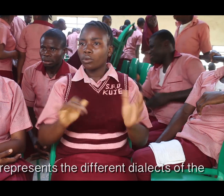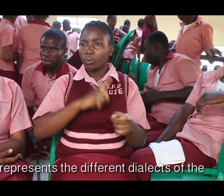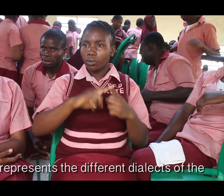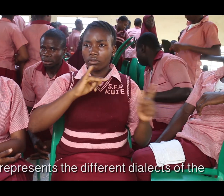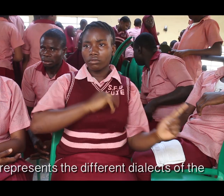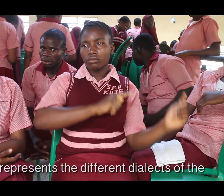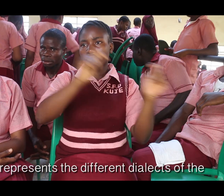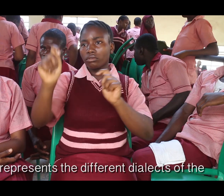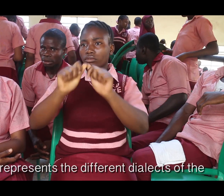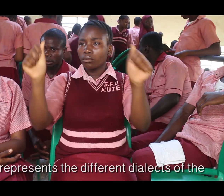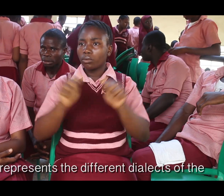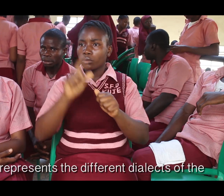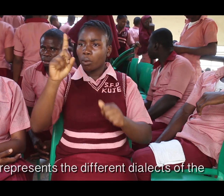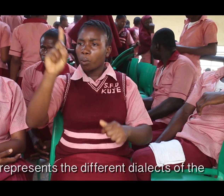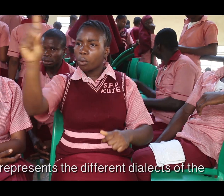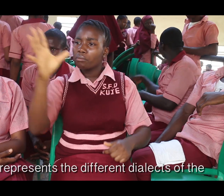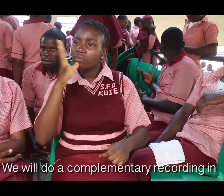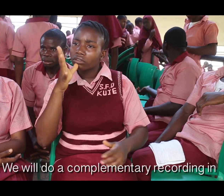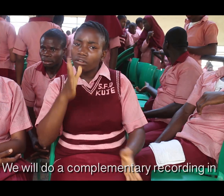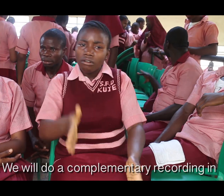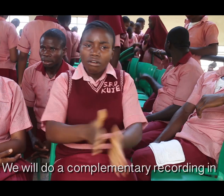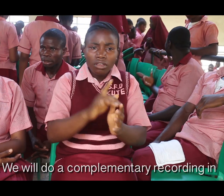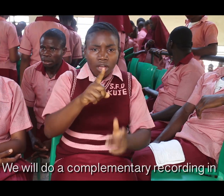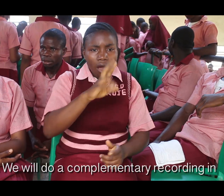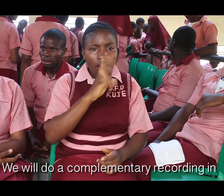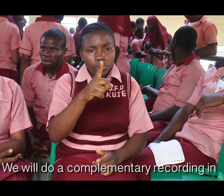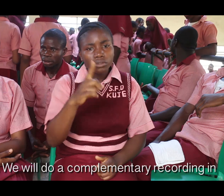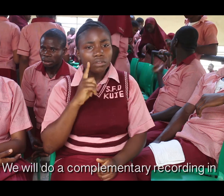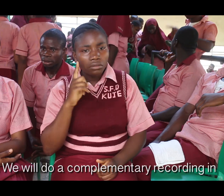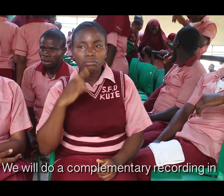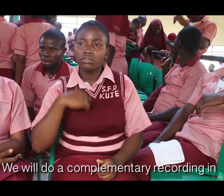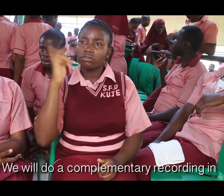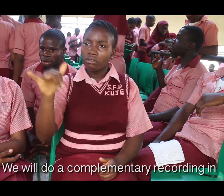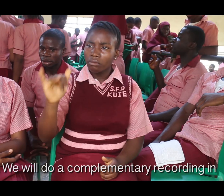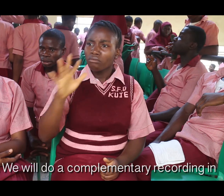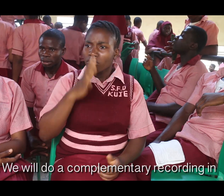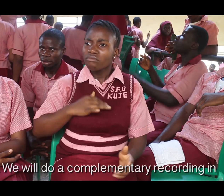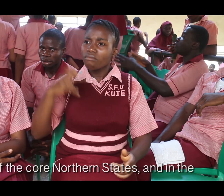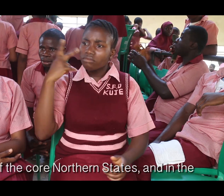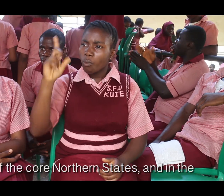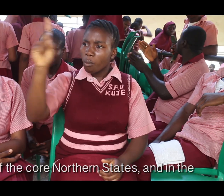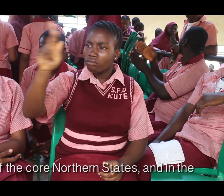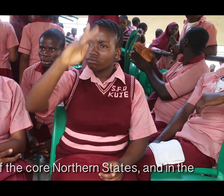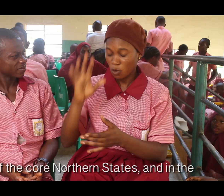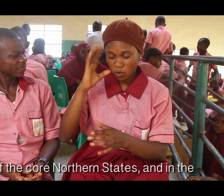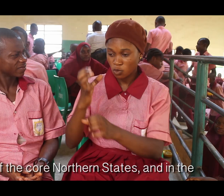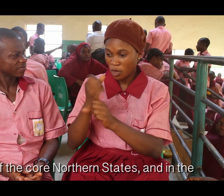the different dialects of the language. We will do a complimentary recording in one of the core northern states